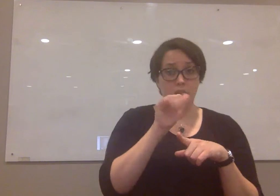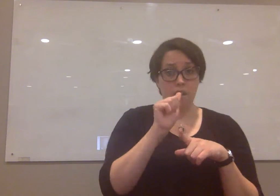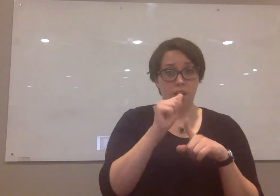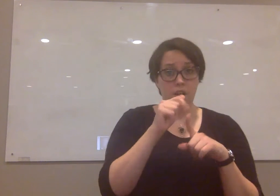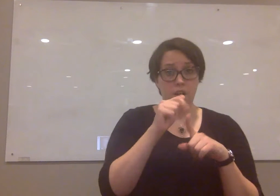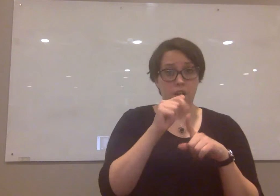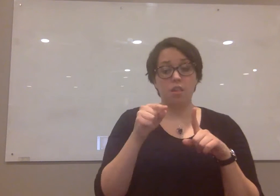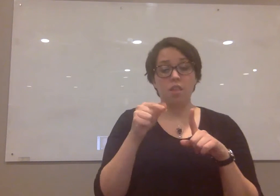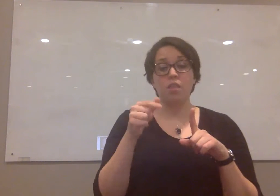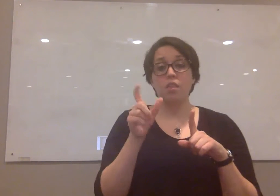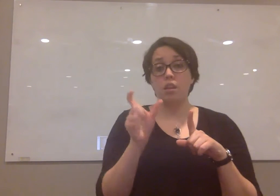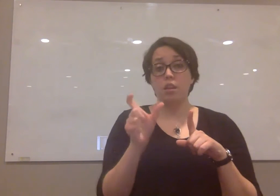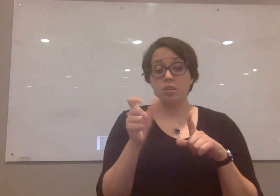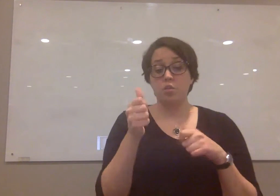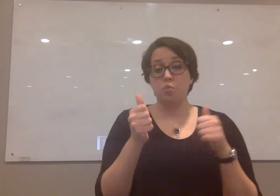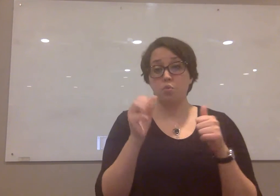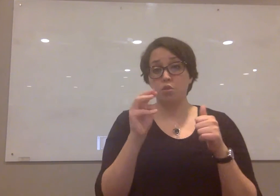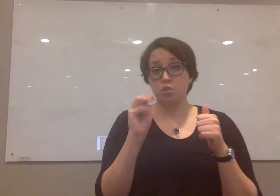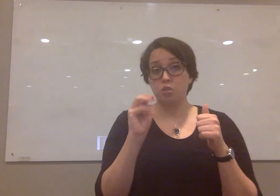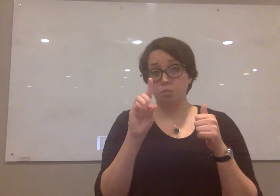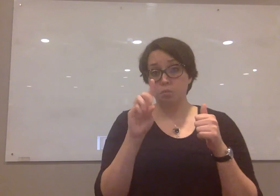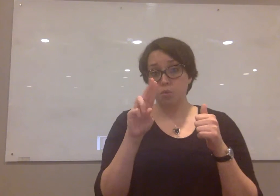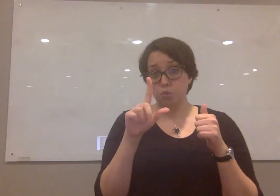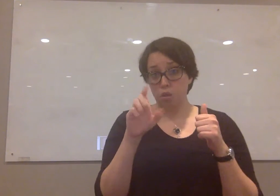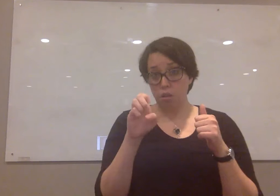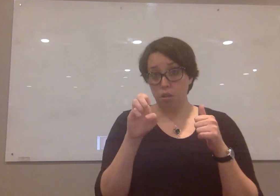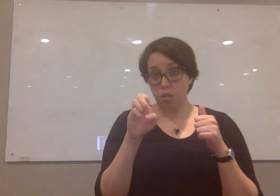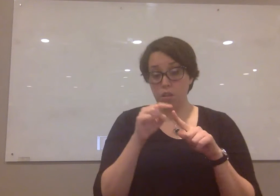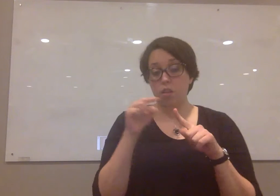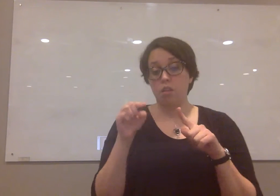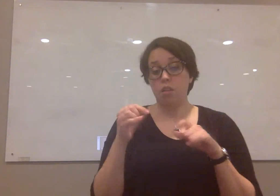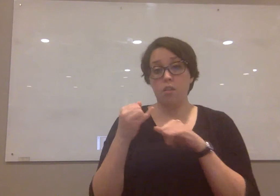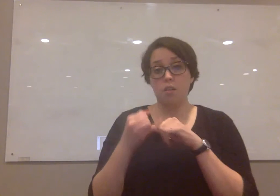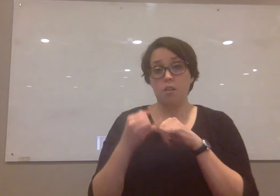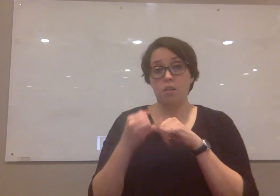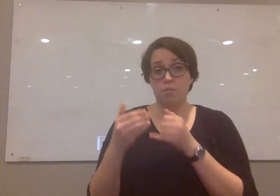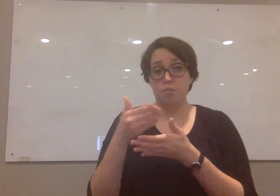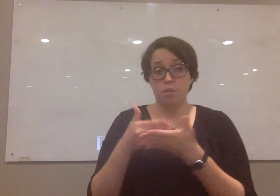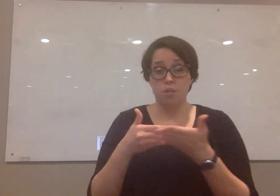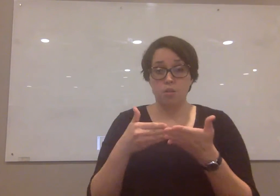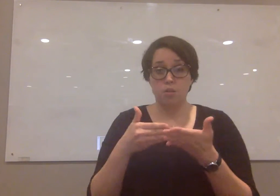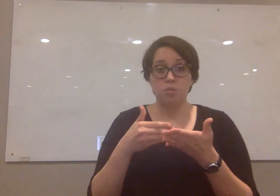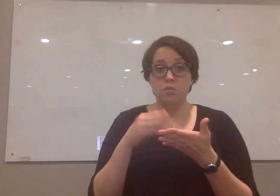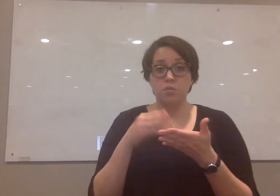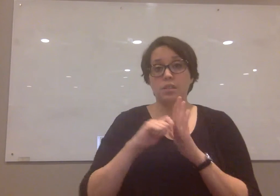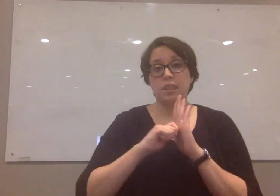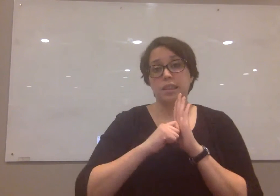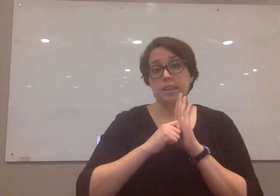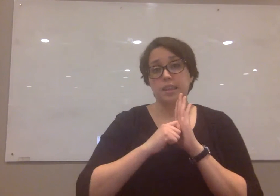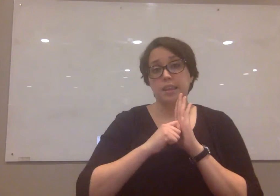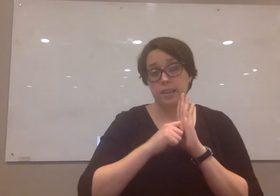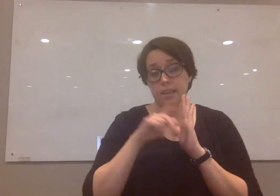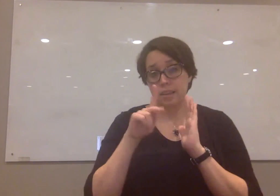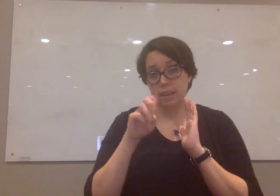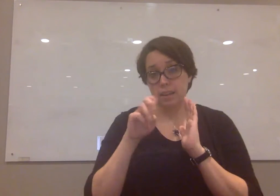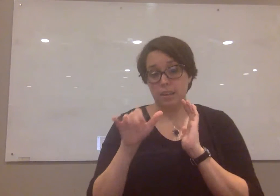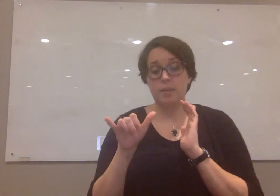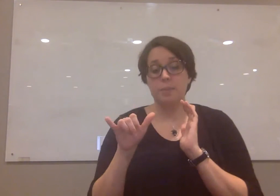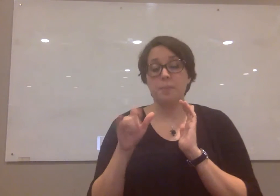to, and then the final element is the like key you want to use. So for the example they use is they use a key